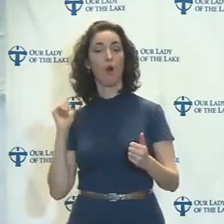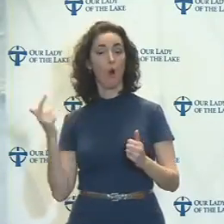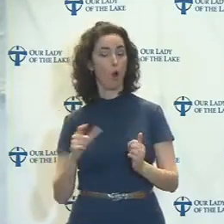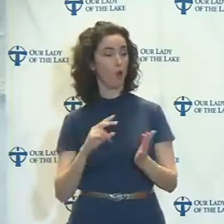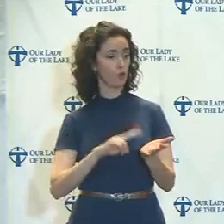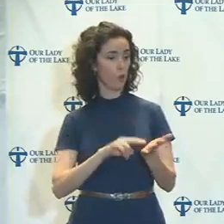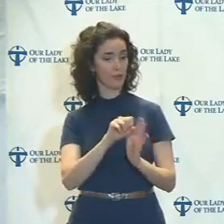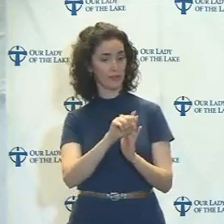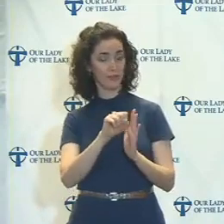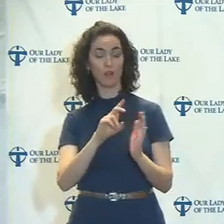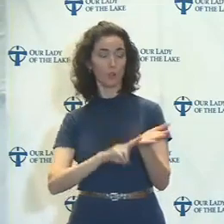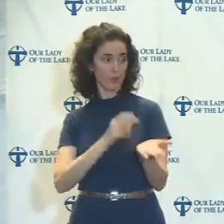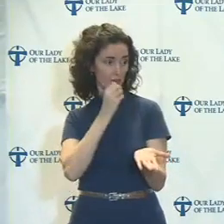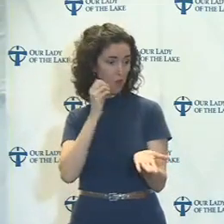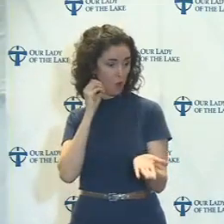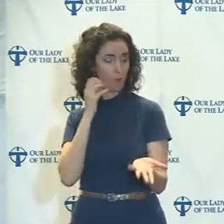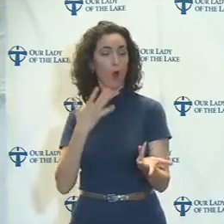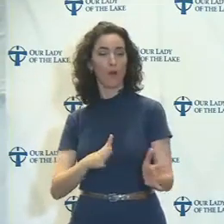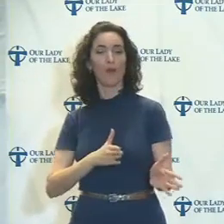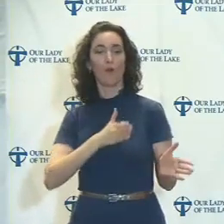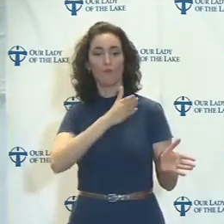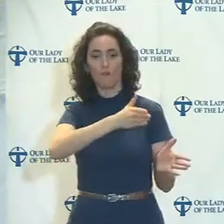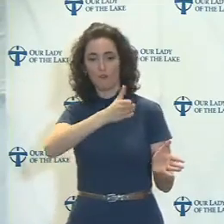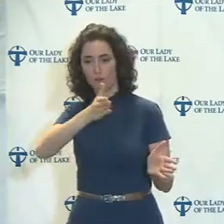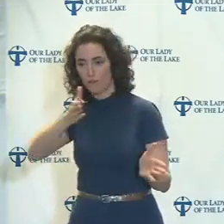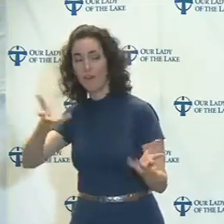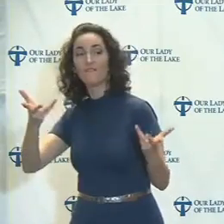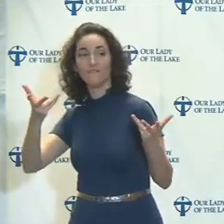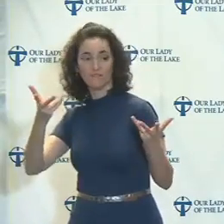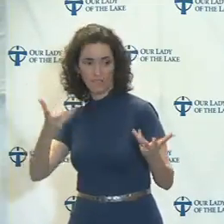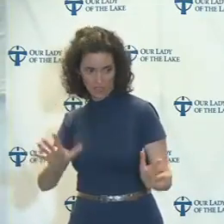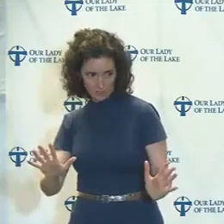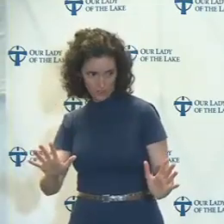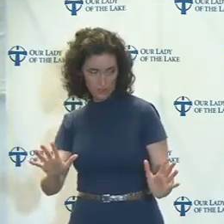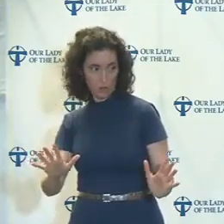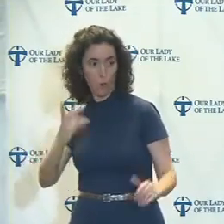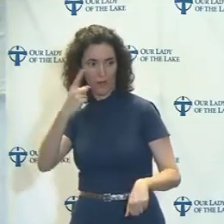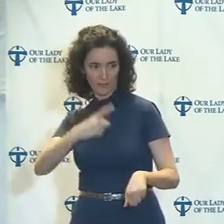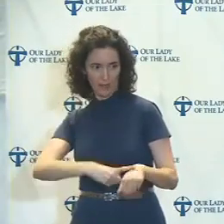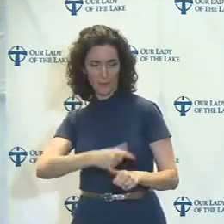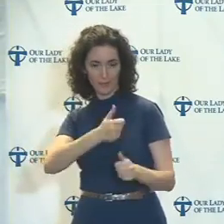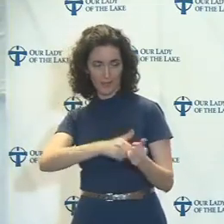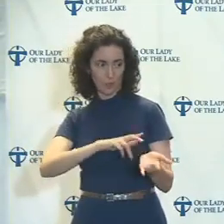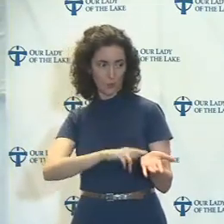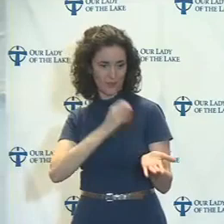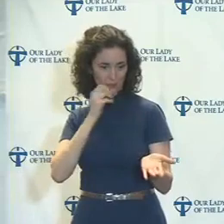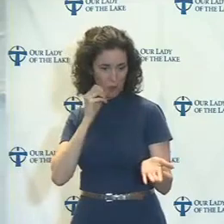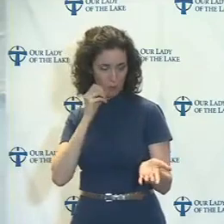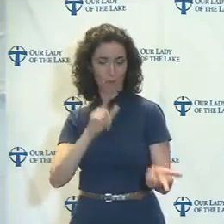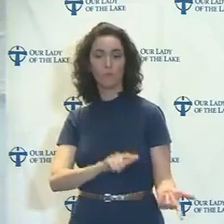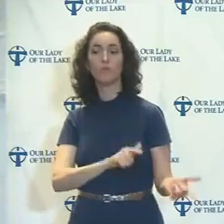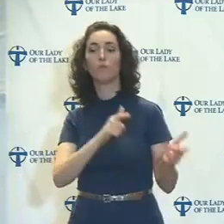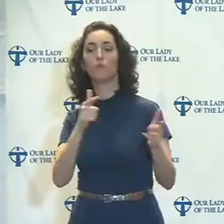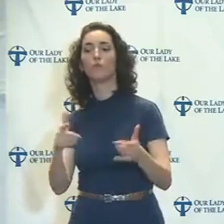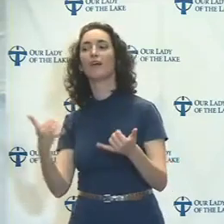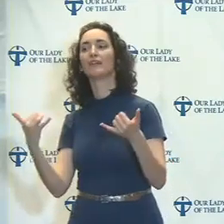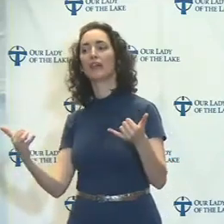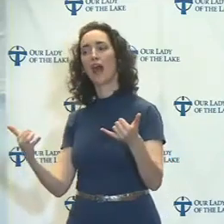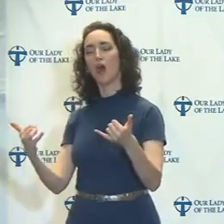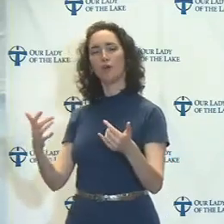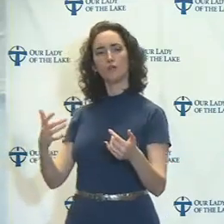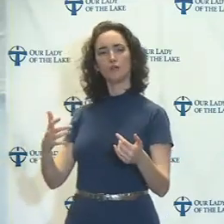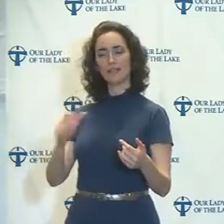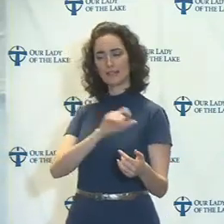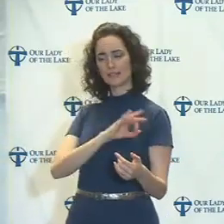that was supposed to have happened as of this week. Yeah. Do you have any better numbers or updated numbers on what the uptick looks like from staff and